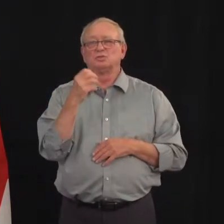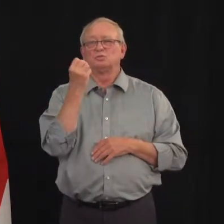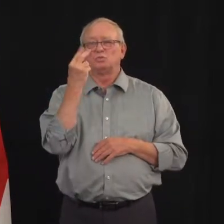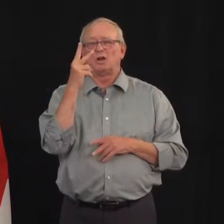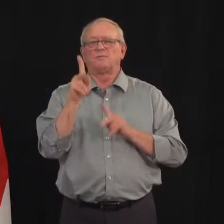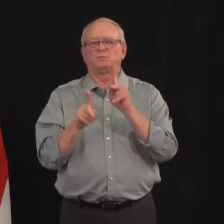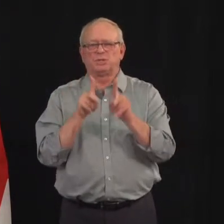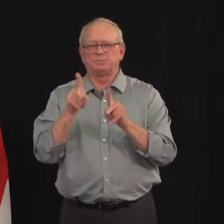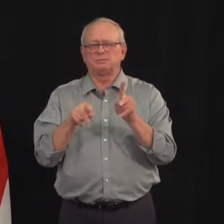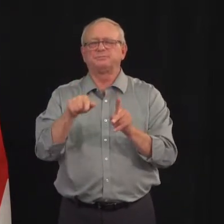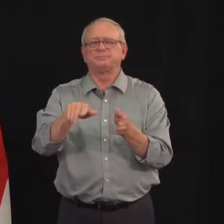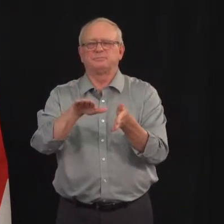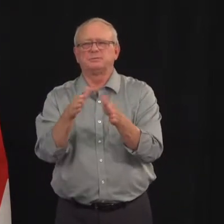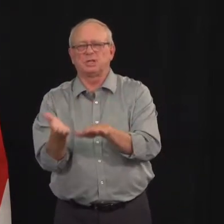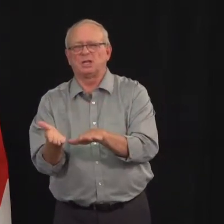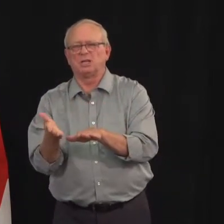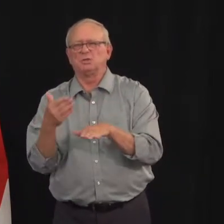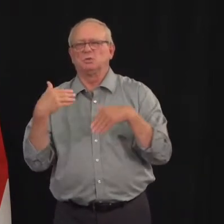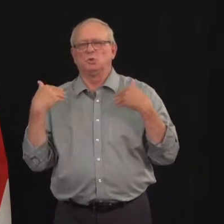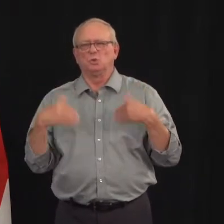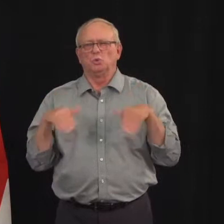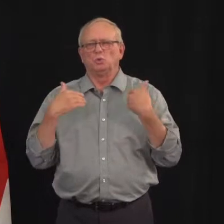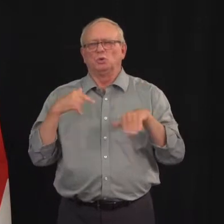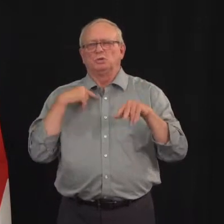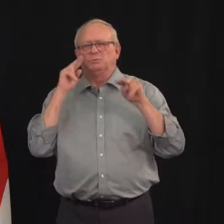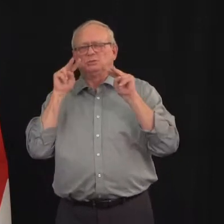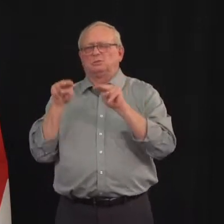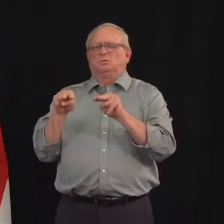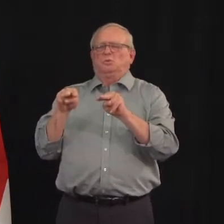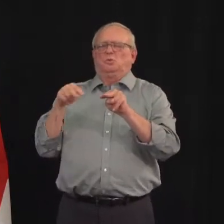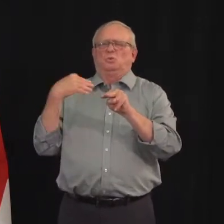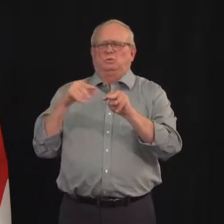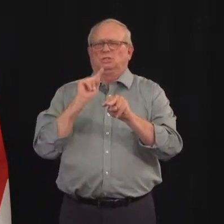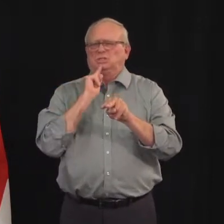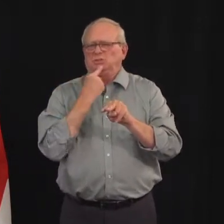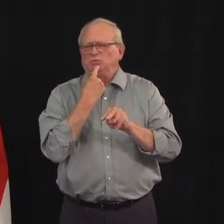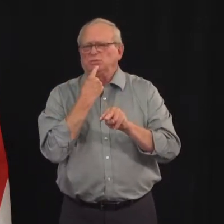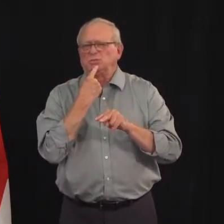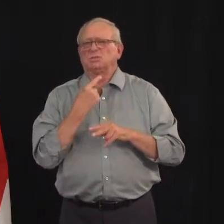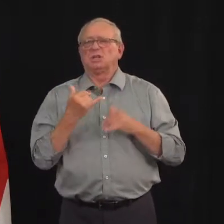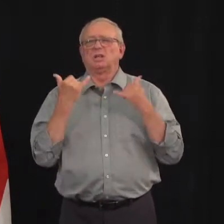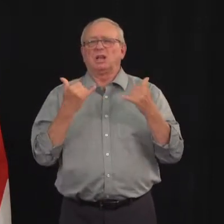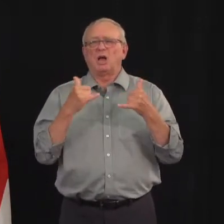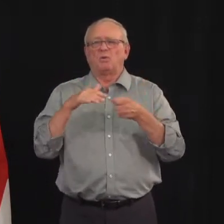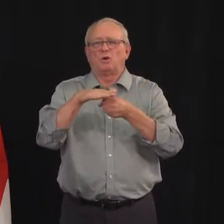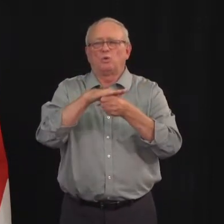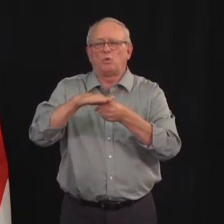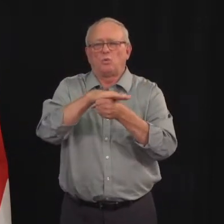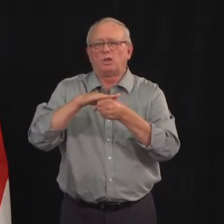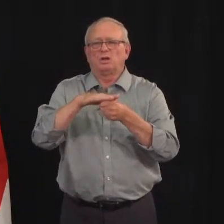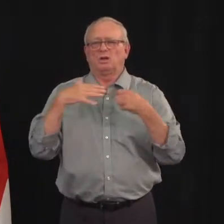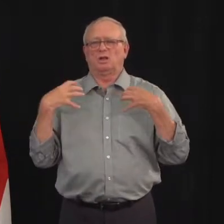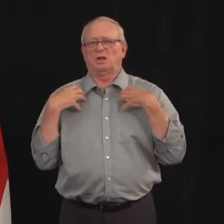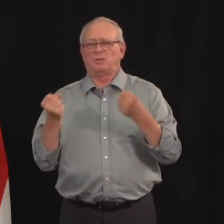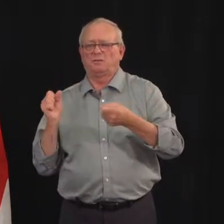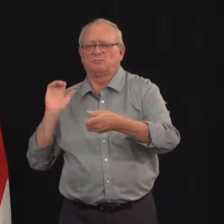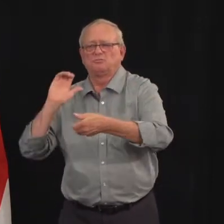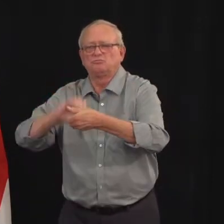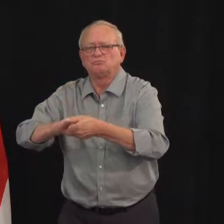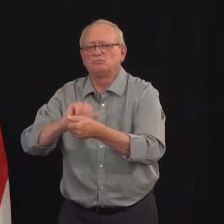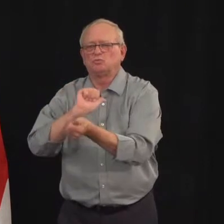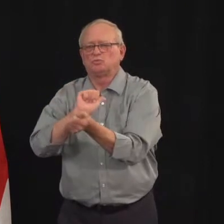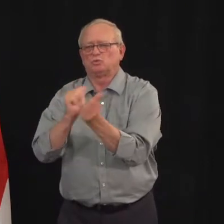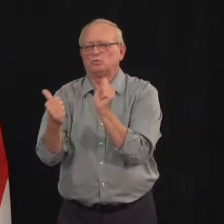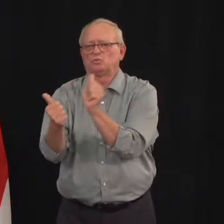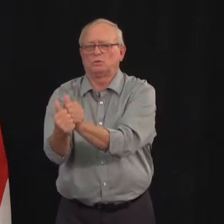seriously. Local health officials have been working with the operator and have determined that additional supports are needed to protect